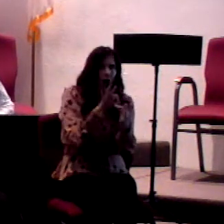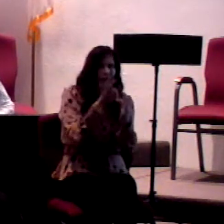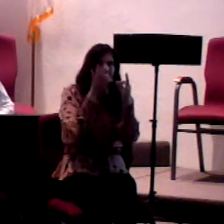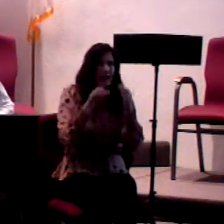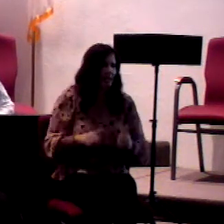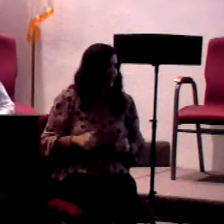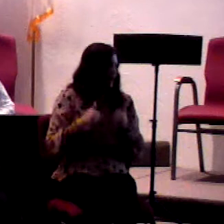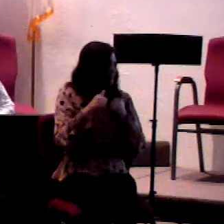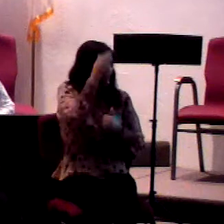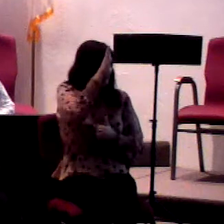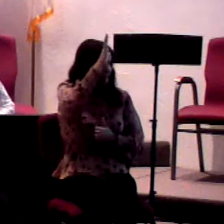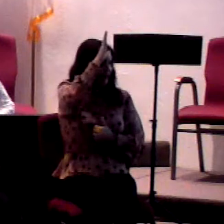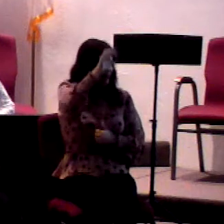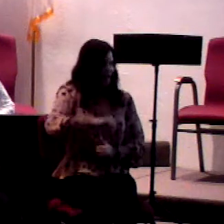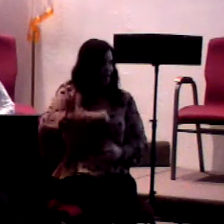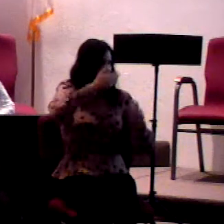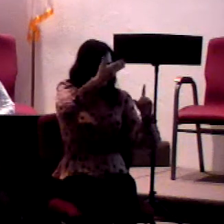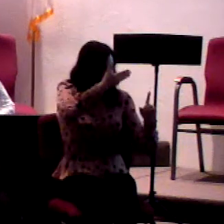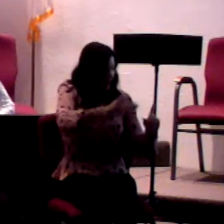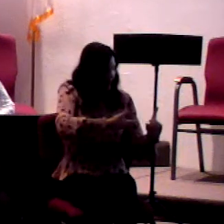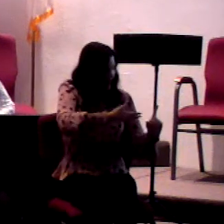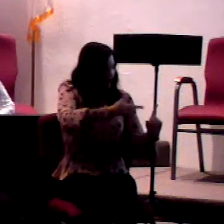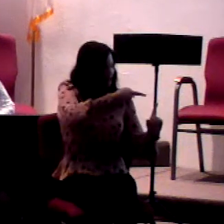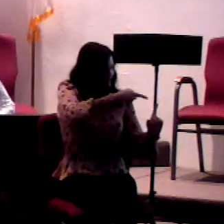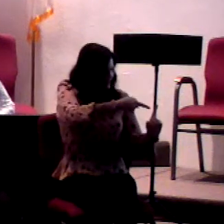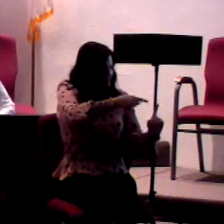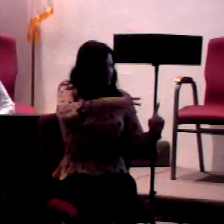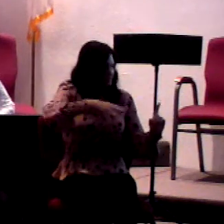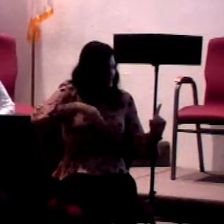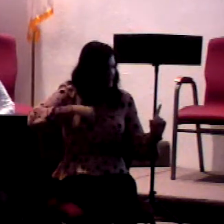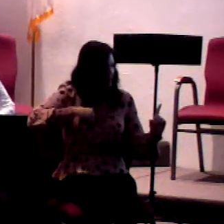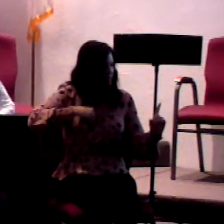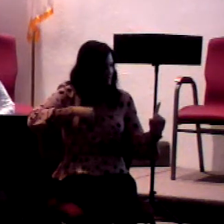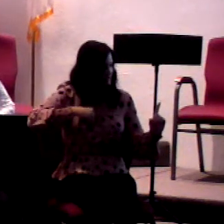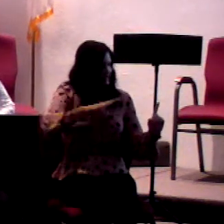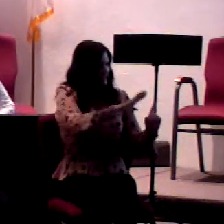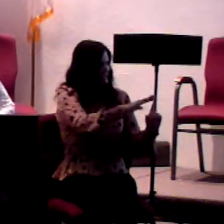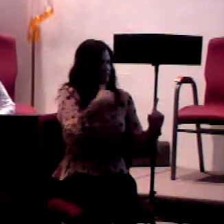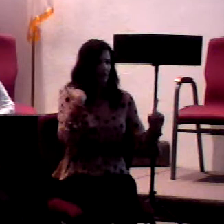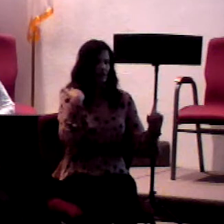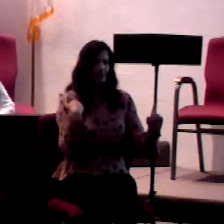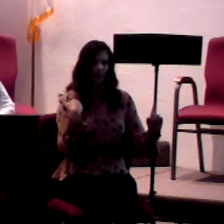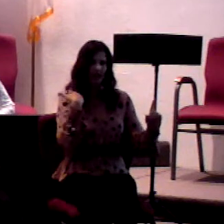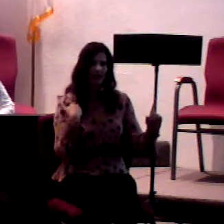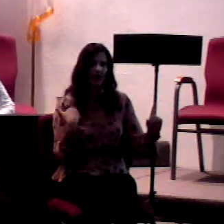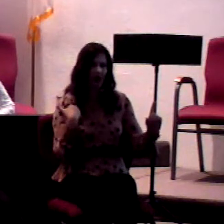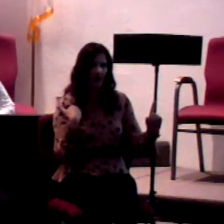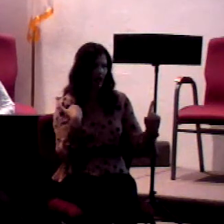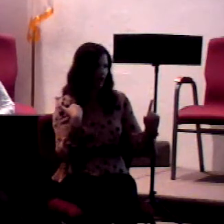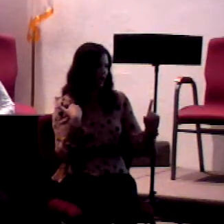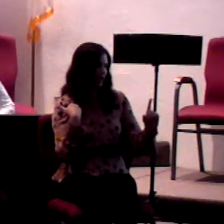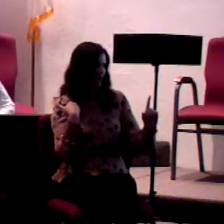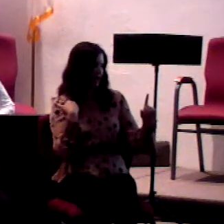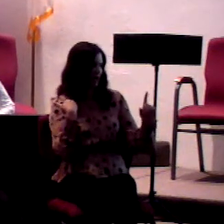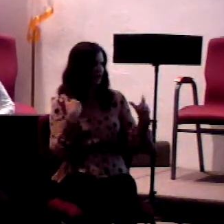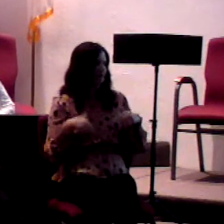The Father is proud that he has taken upon him his duty and responsibility. But at the